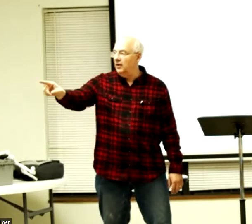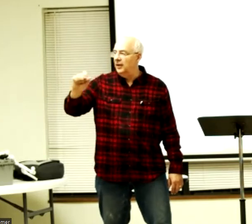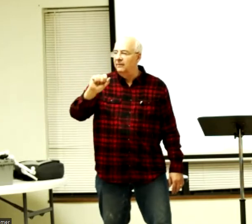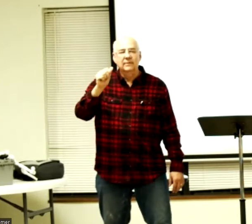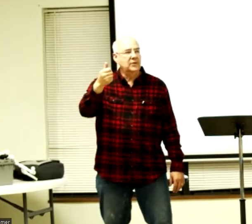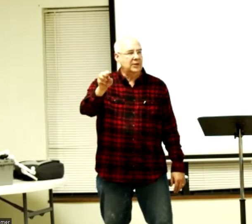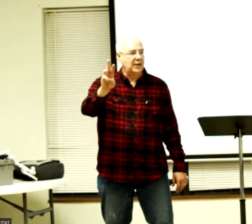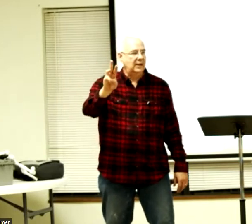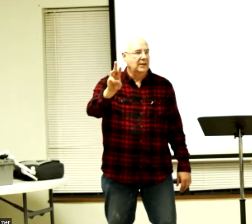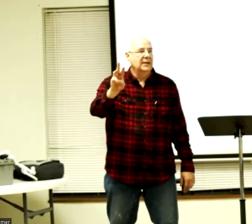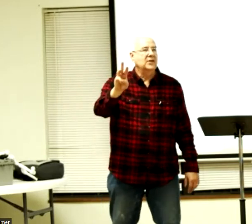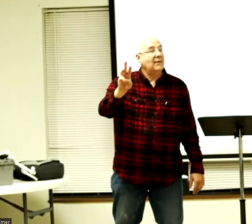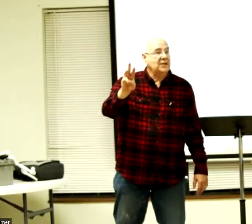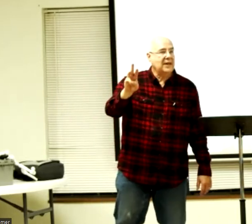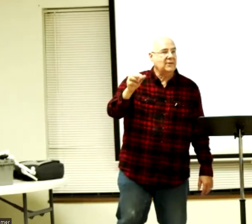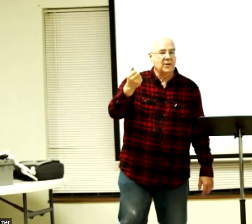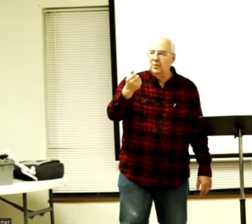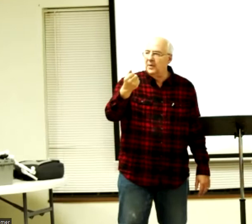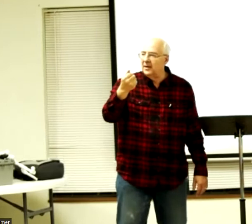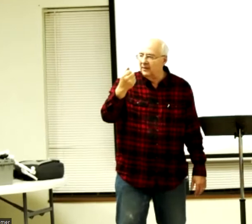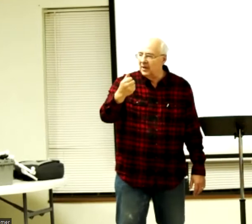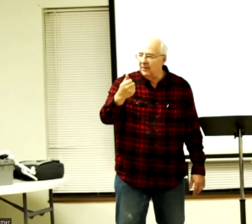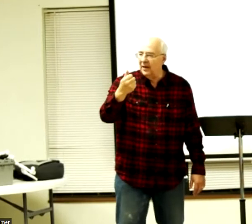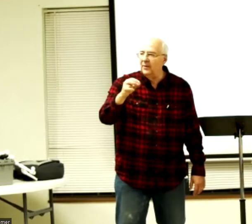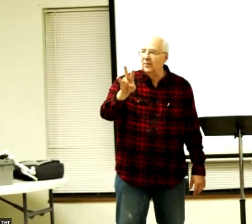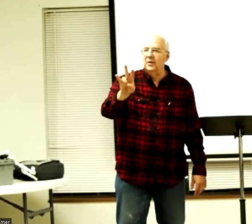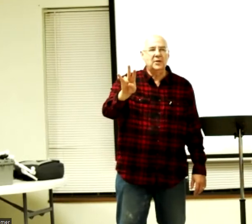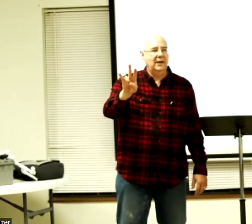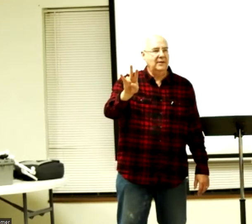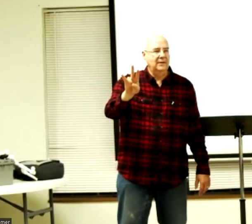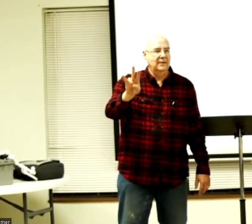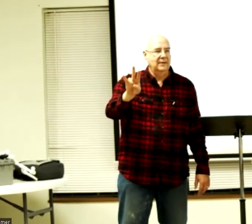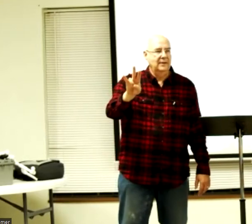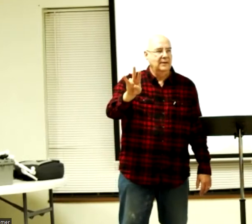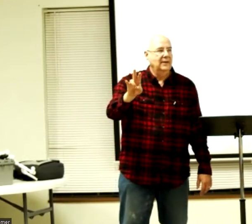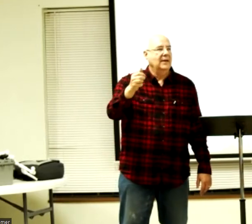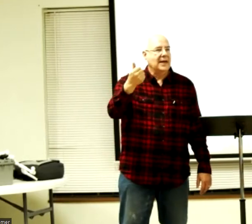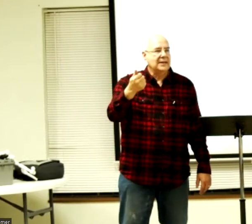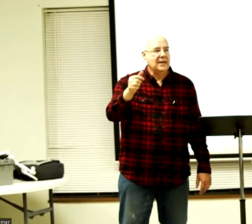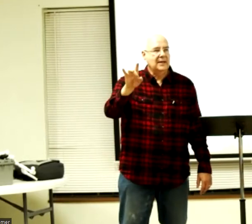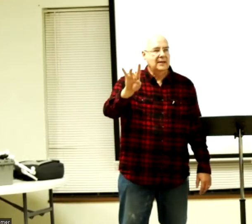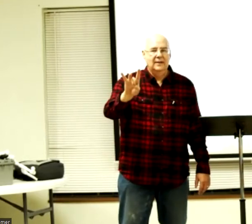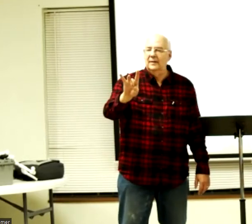Good. 16. 17, of course, would be same thing, going to a 7. 18.